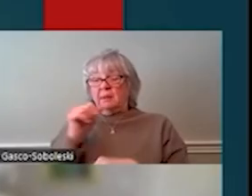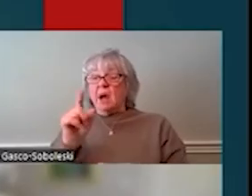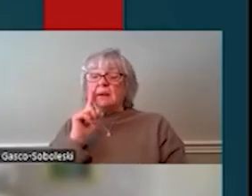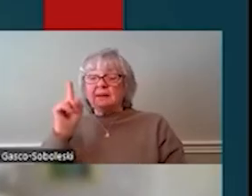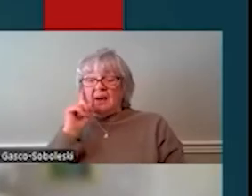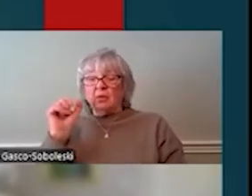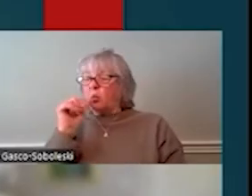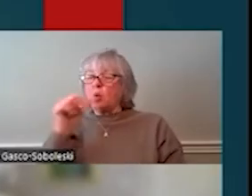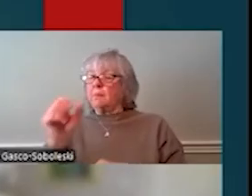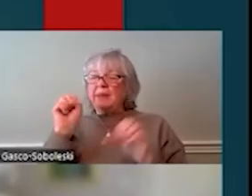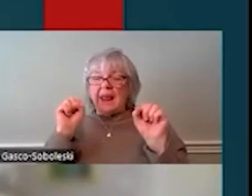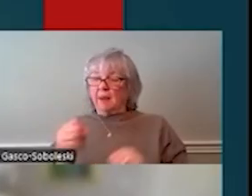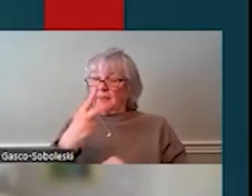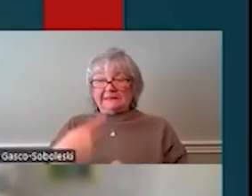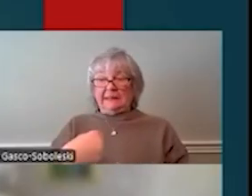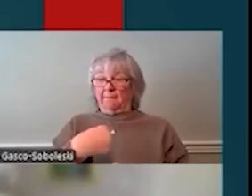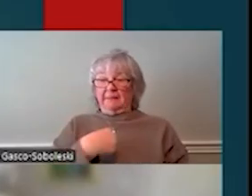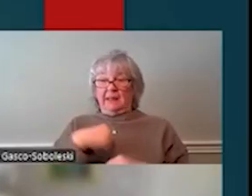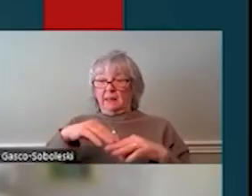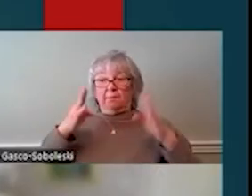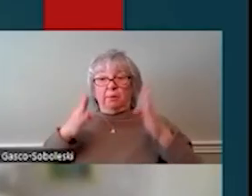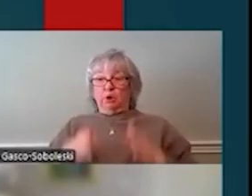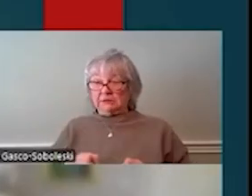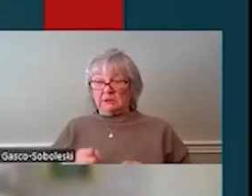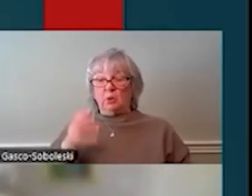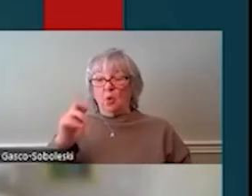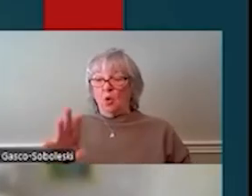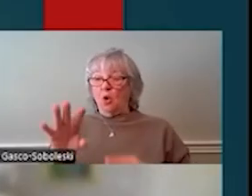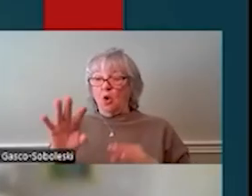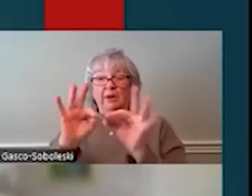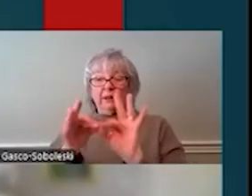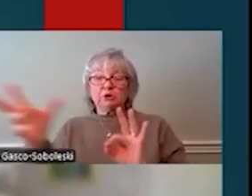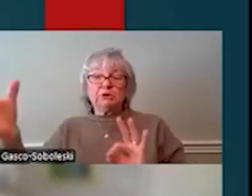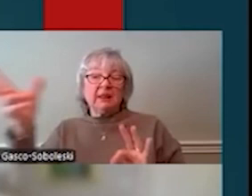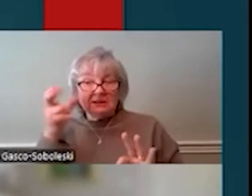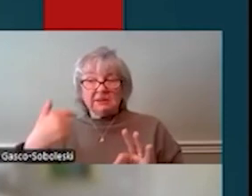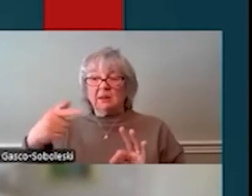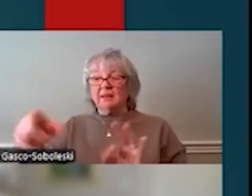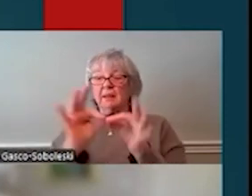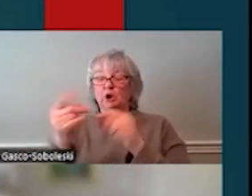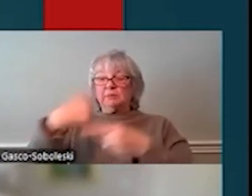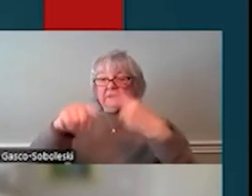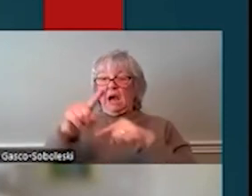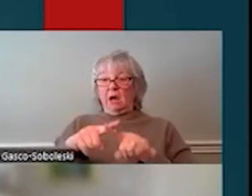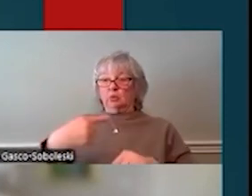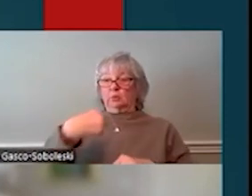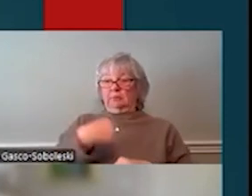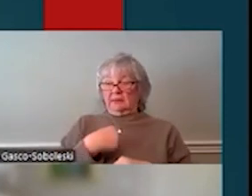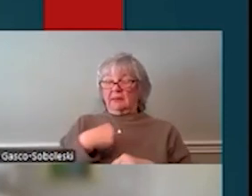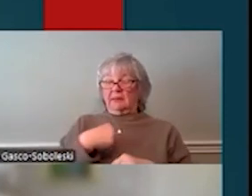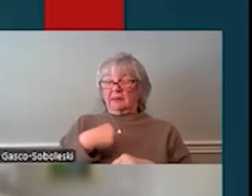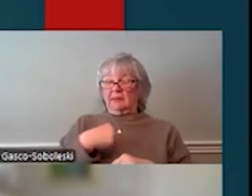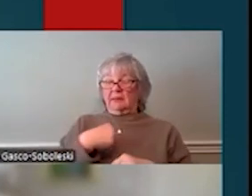communication, if I call somebody who is a hearing individual, they will not be able to see me. They will